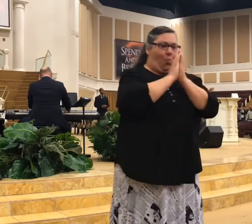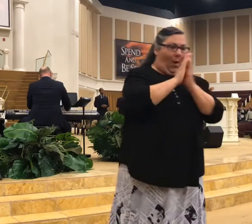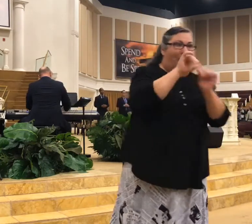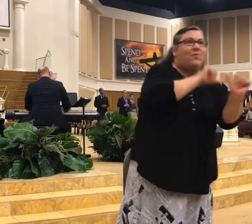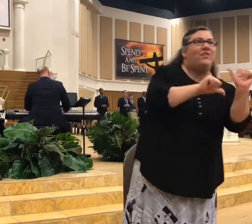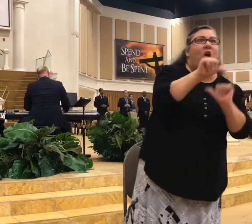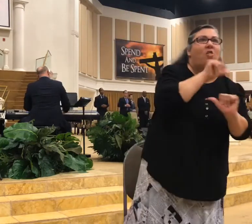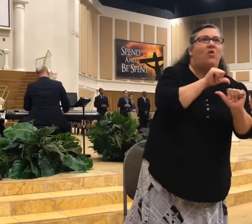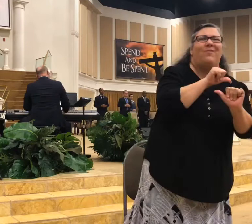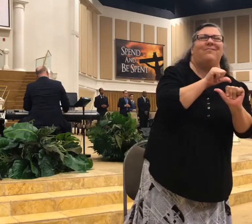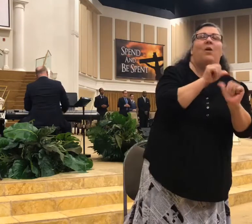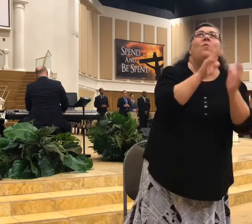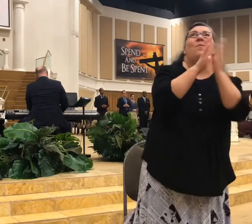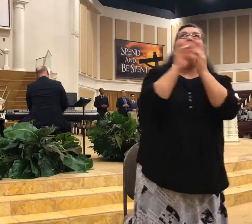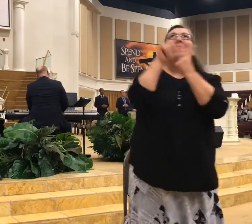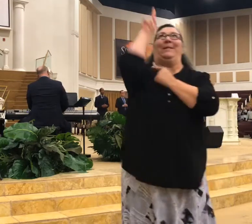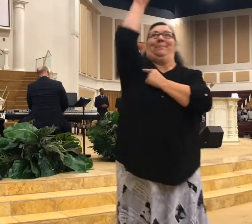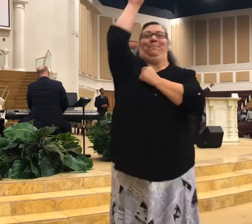another, we pray to Him.